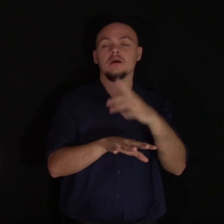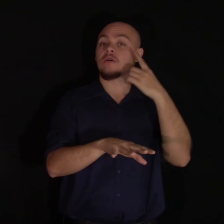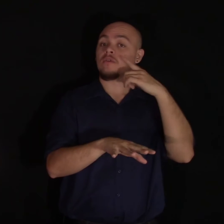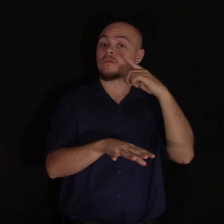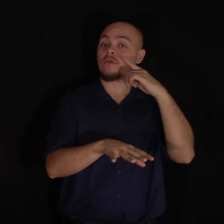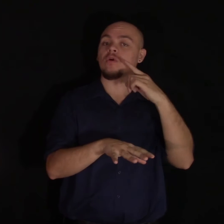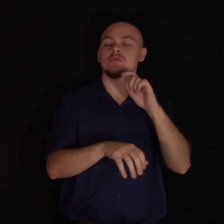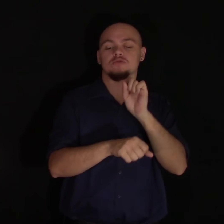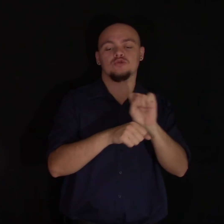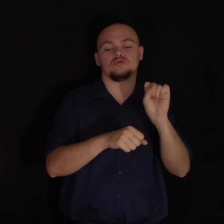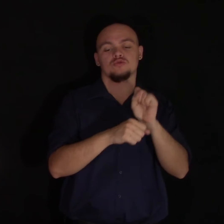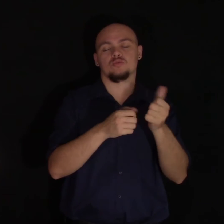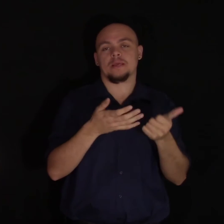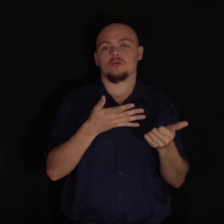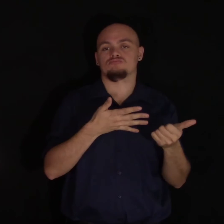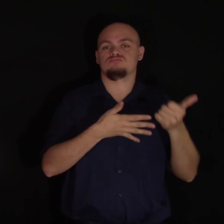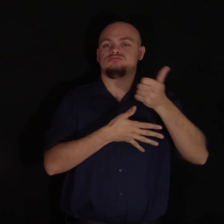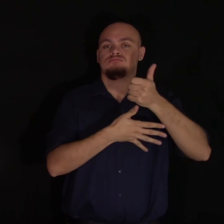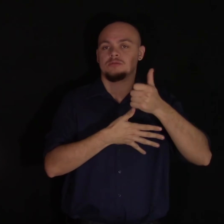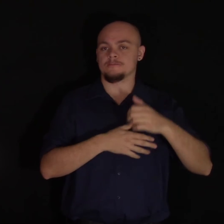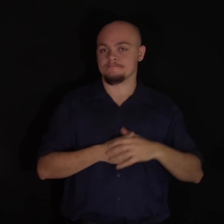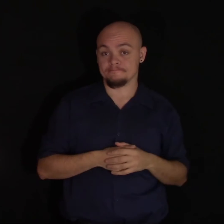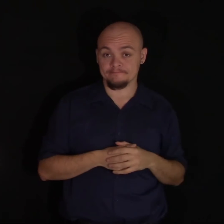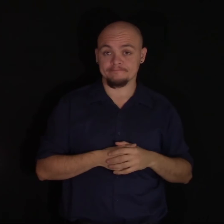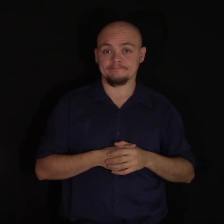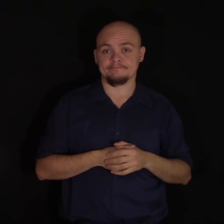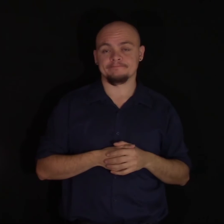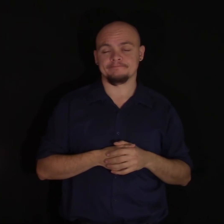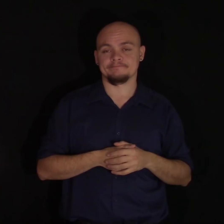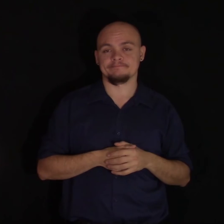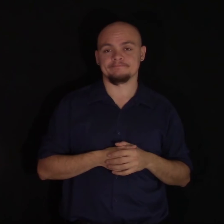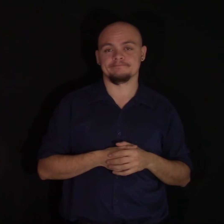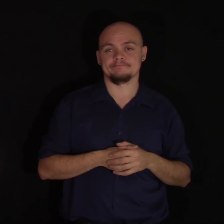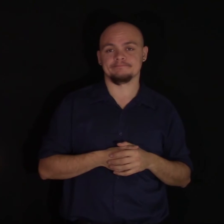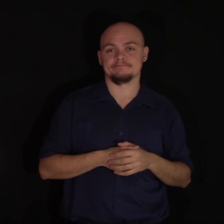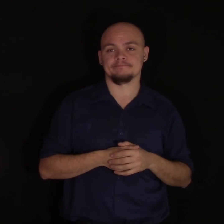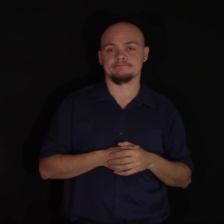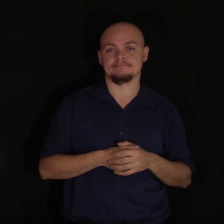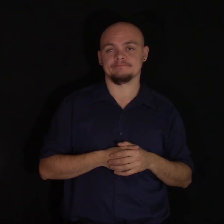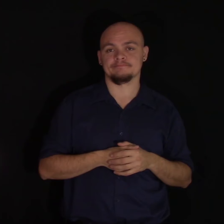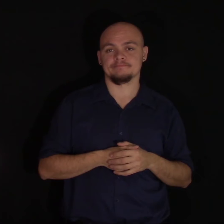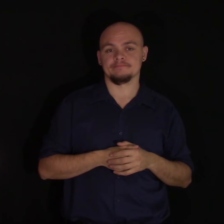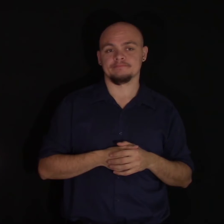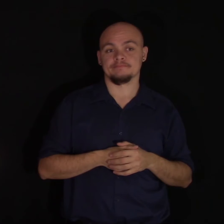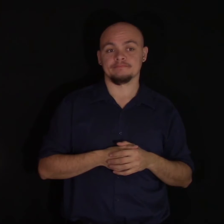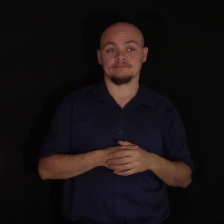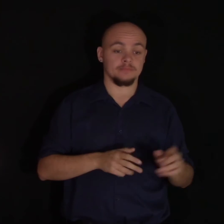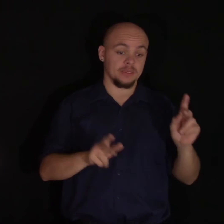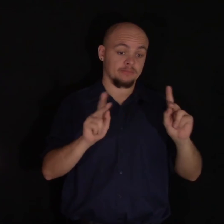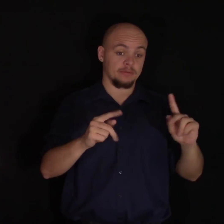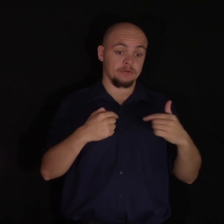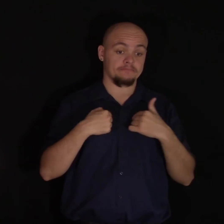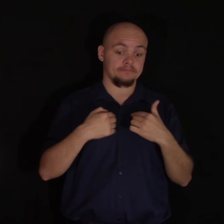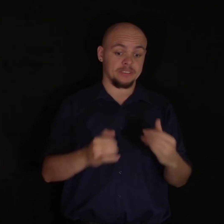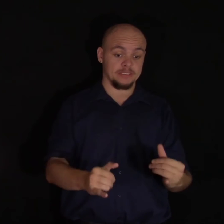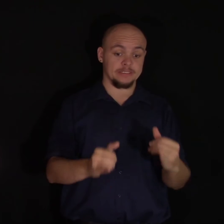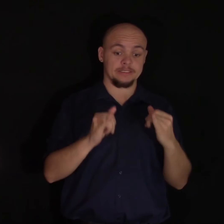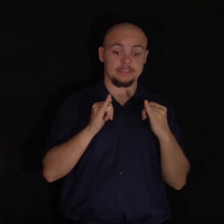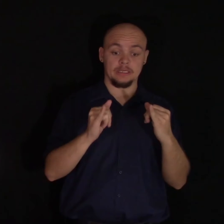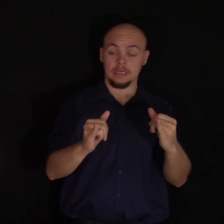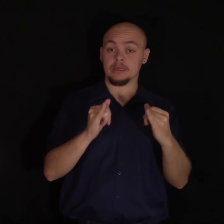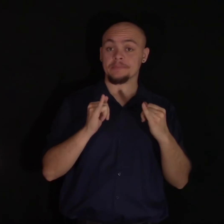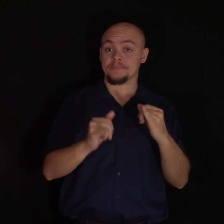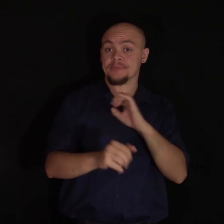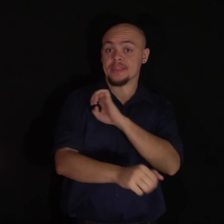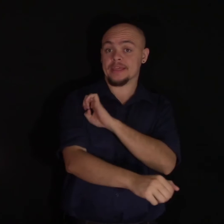advancement. And while I was surprised that so many people, just like me, waste so much energy